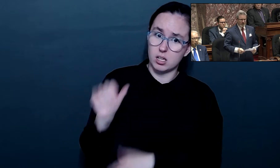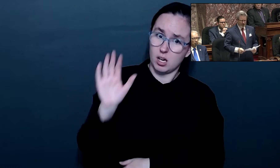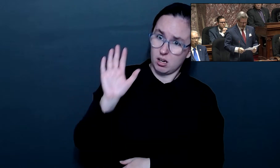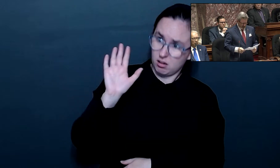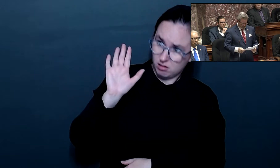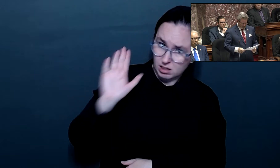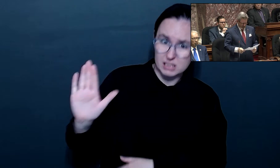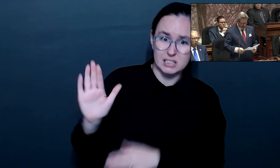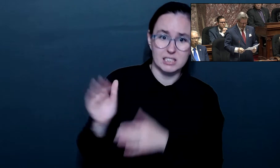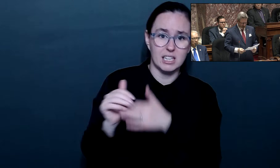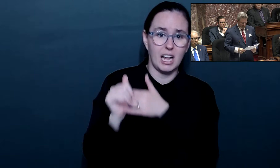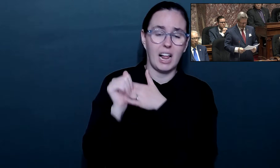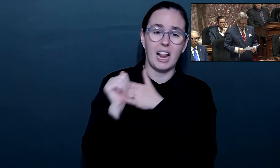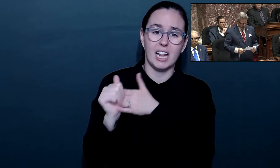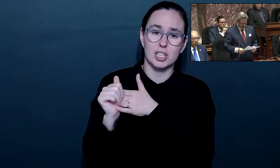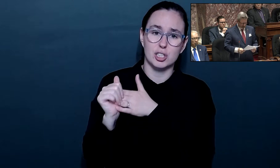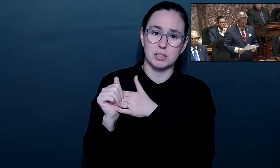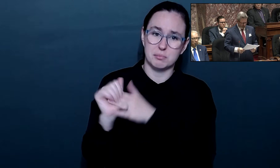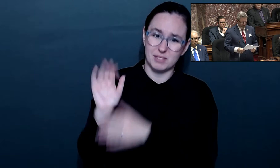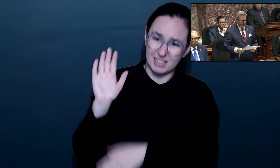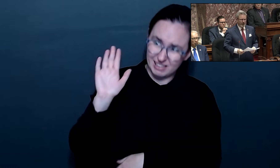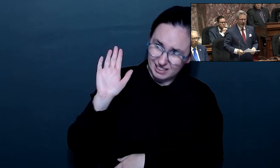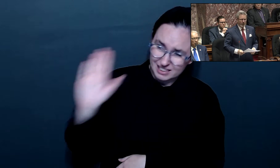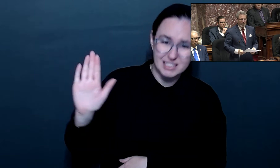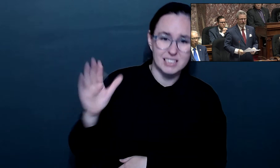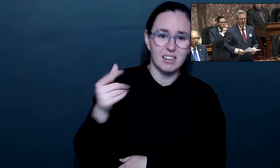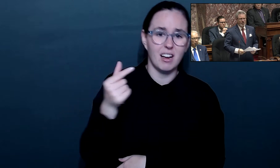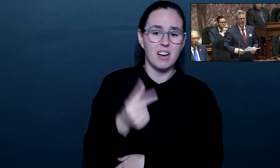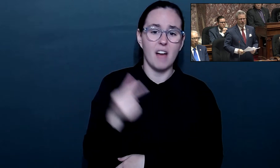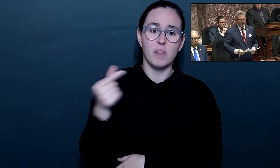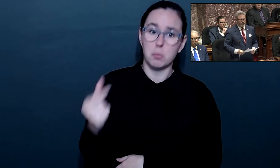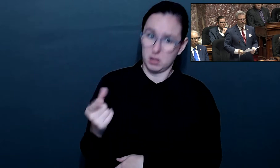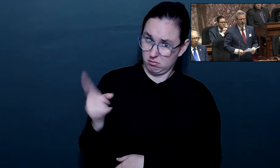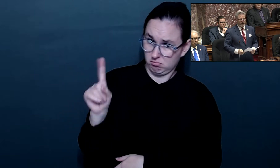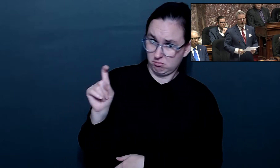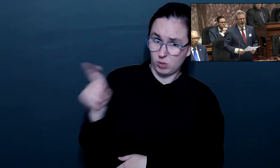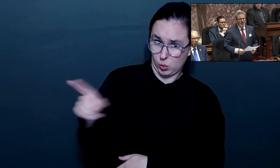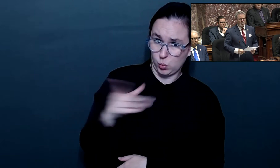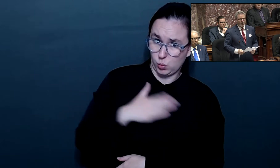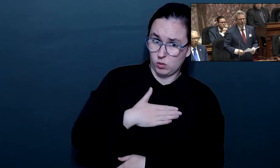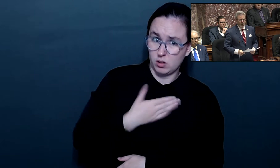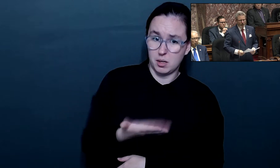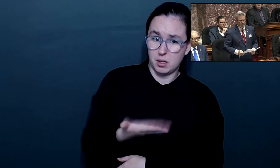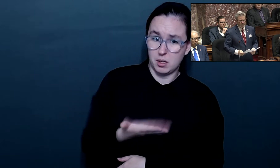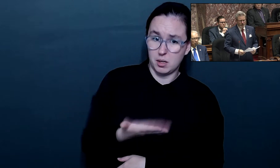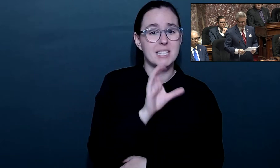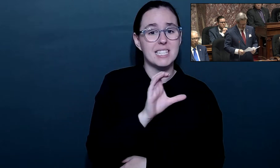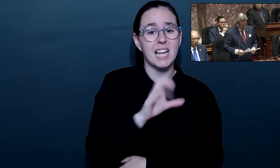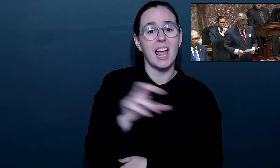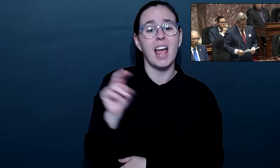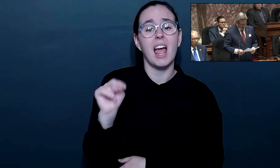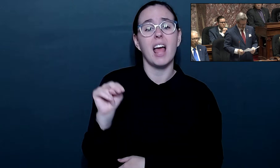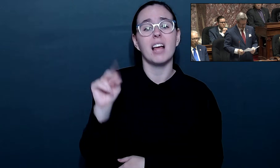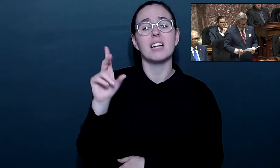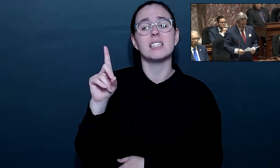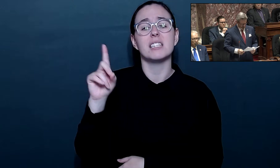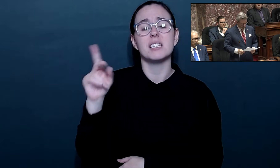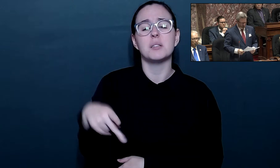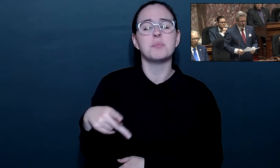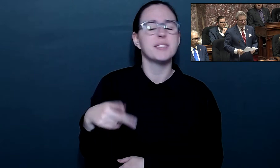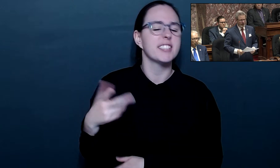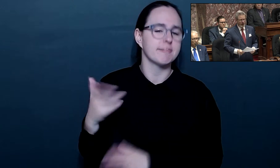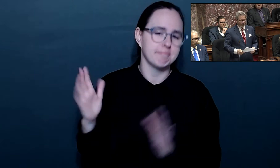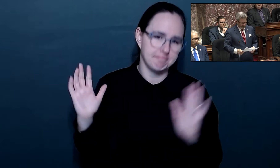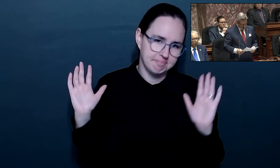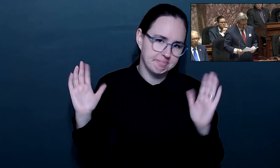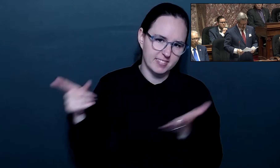the BC NDP are failing the very children they swore to protect? Or